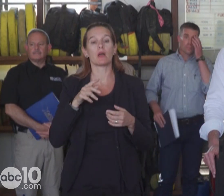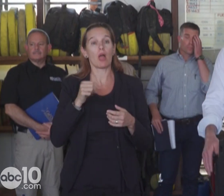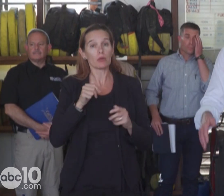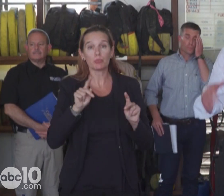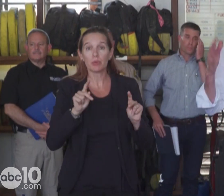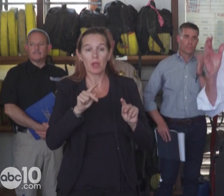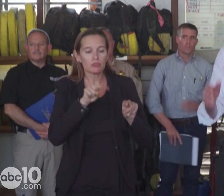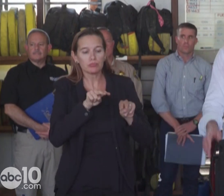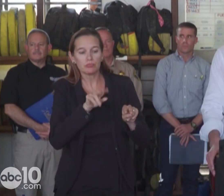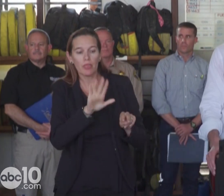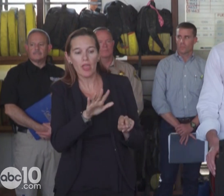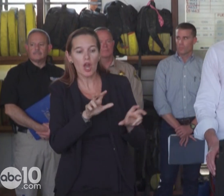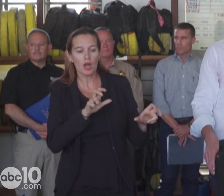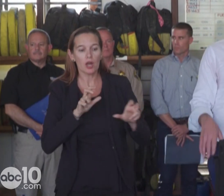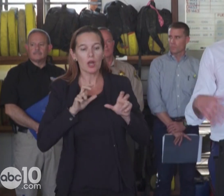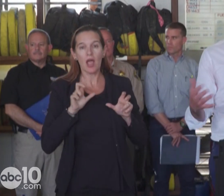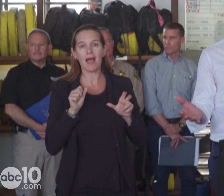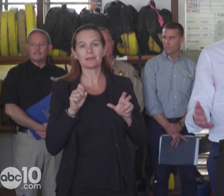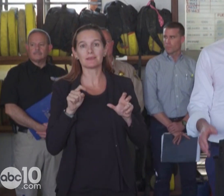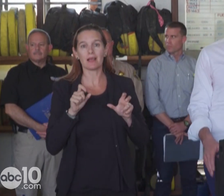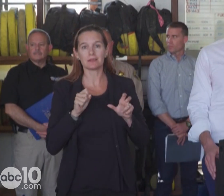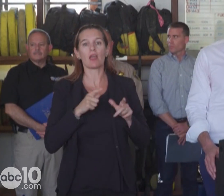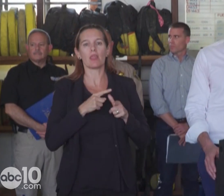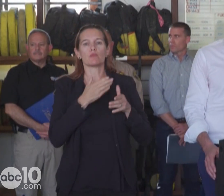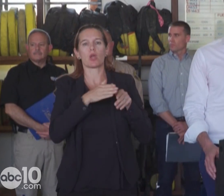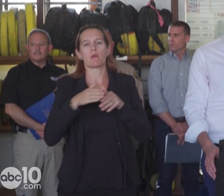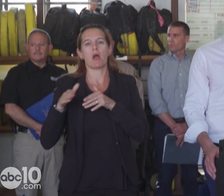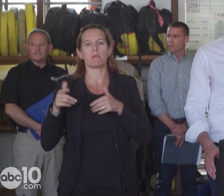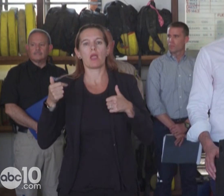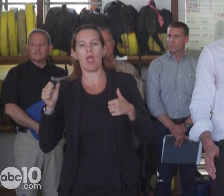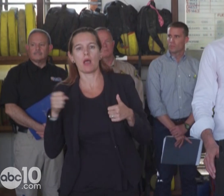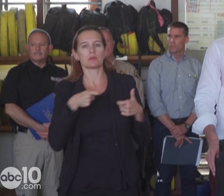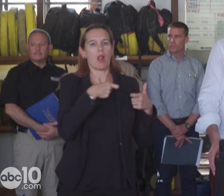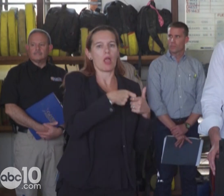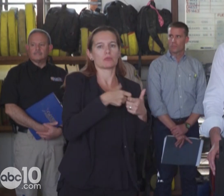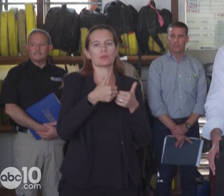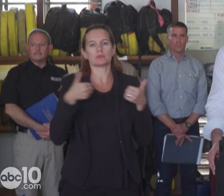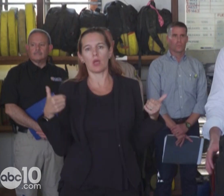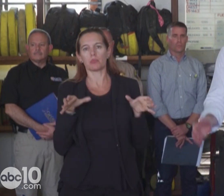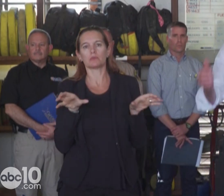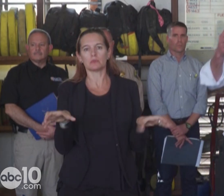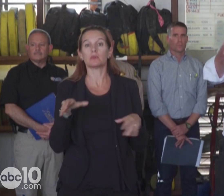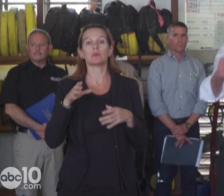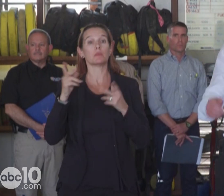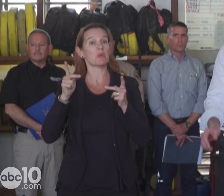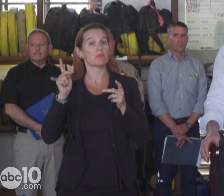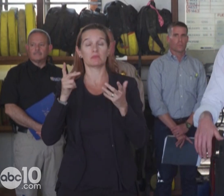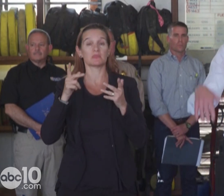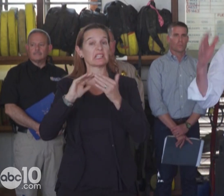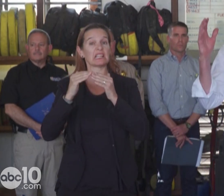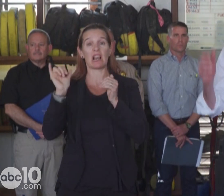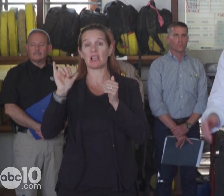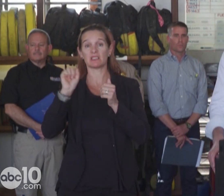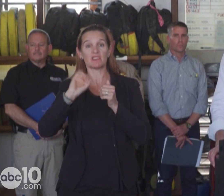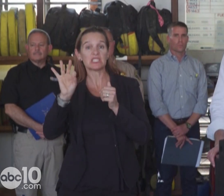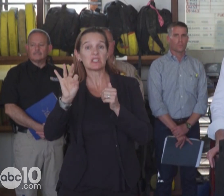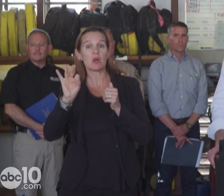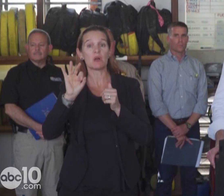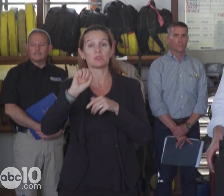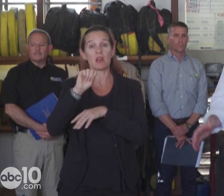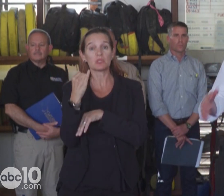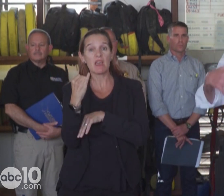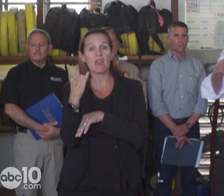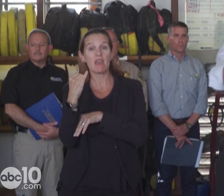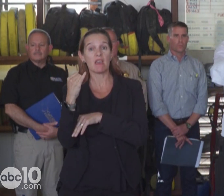at their assets, potentially break them up, gas division versus electric division. Cities like San Francisco are making bids. San Jose, the mayor said